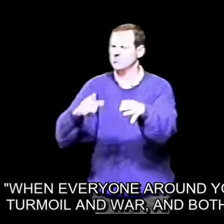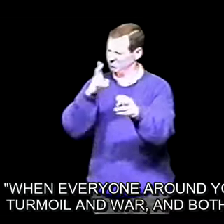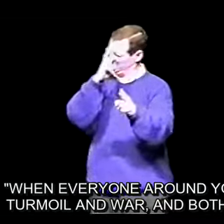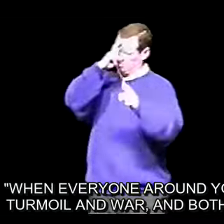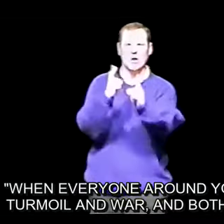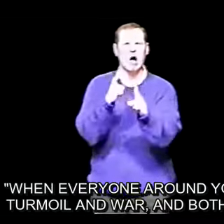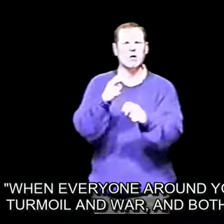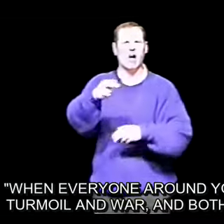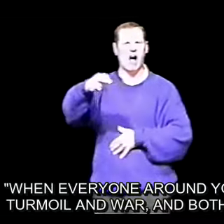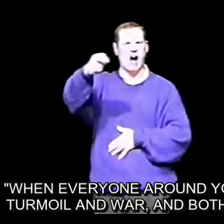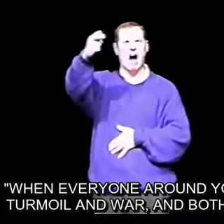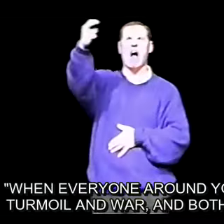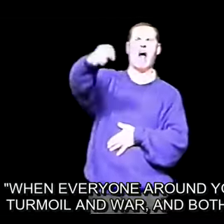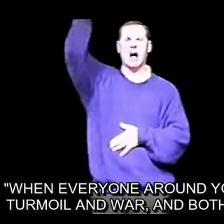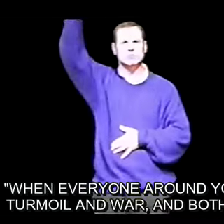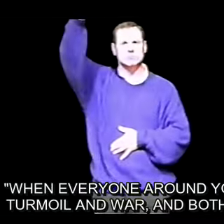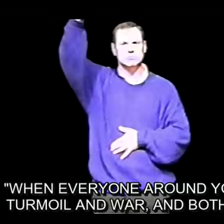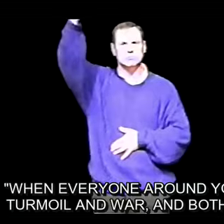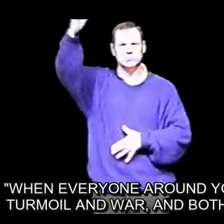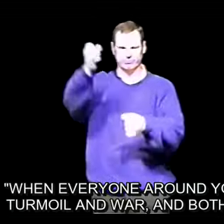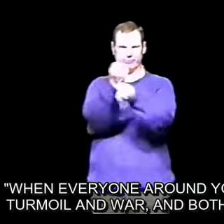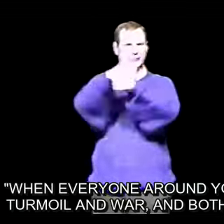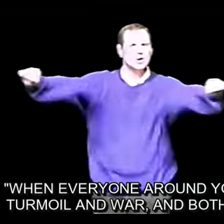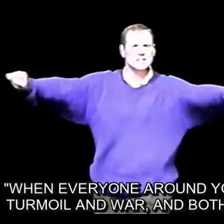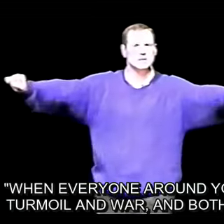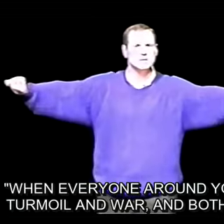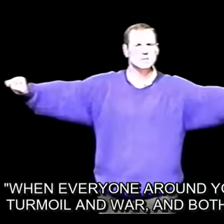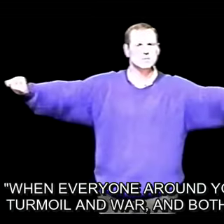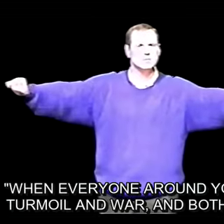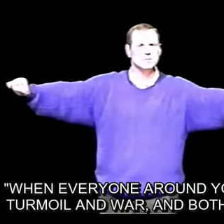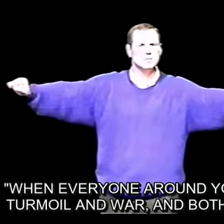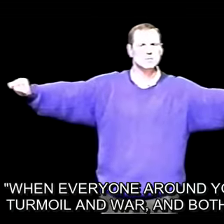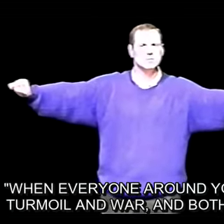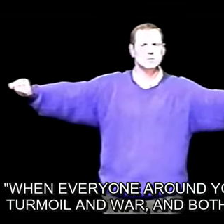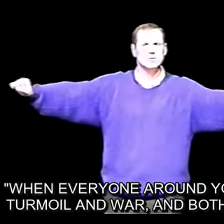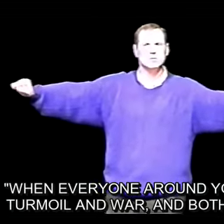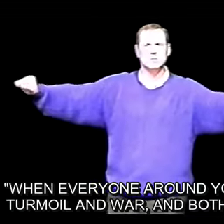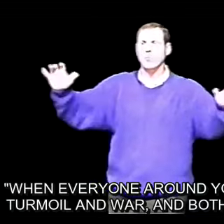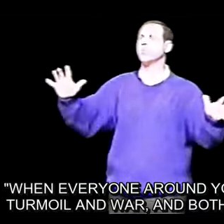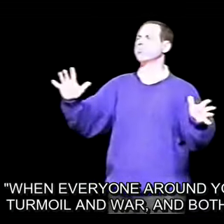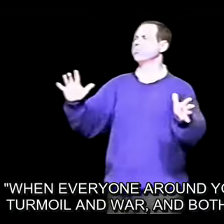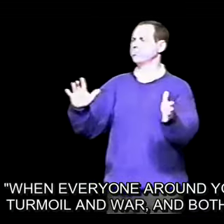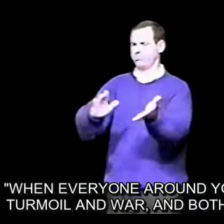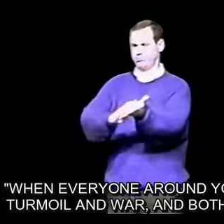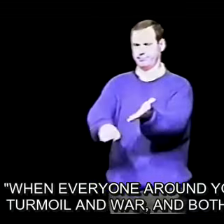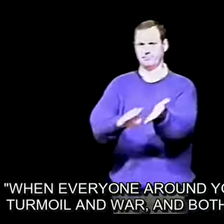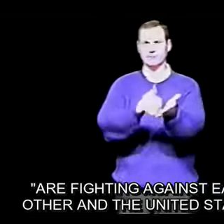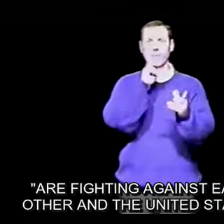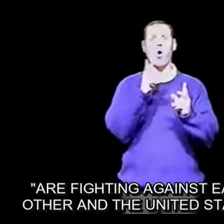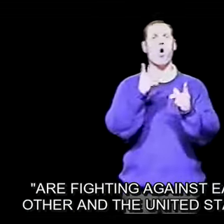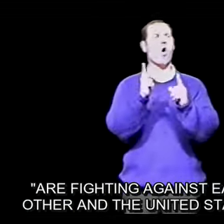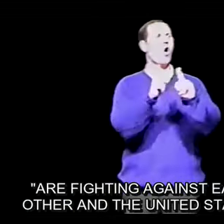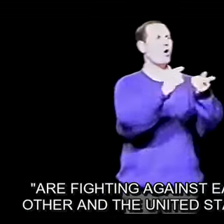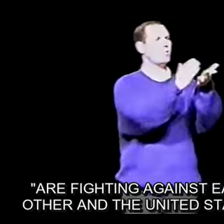is in turmoil and war, and both sides are fighting against each other, and the United